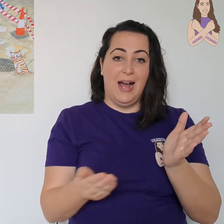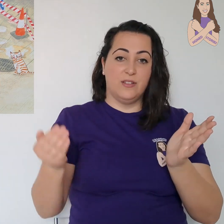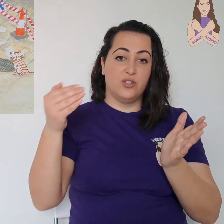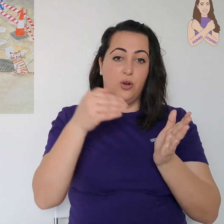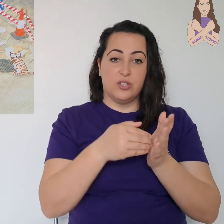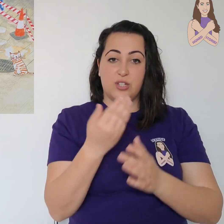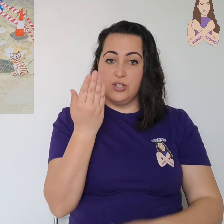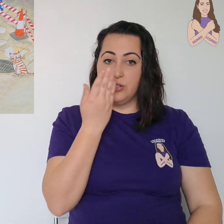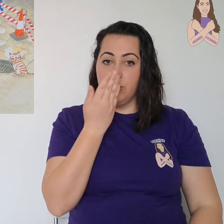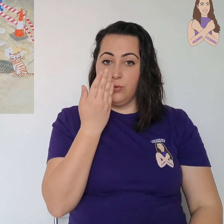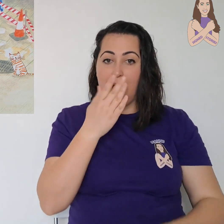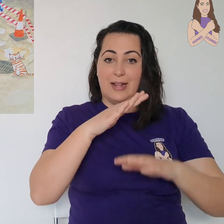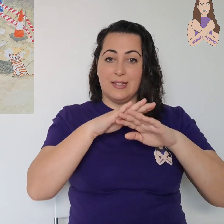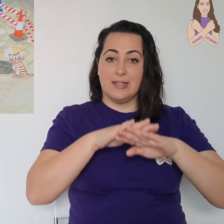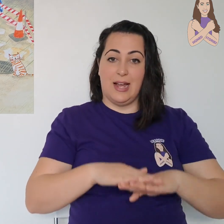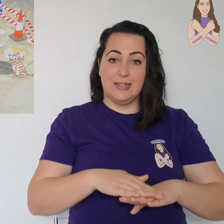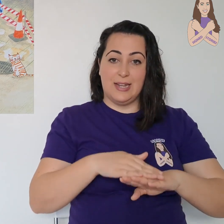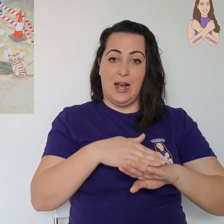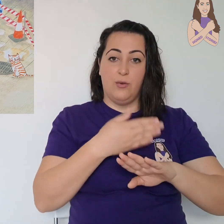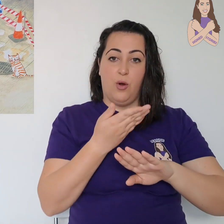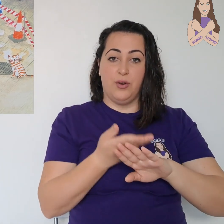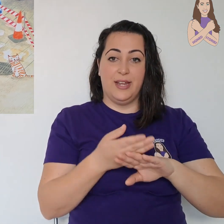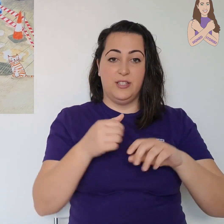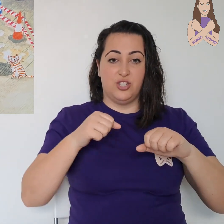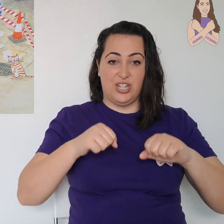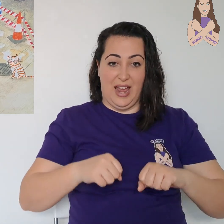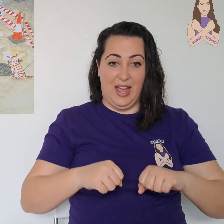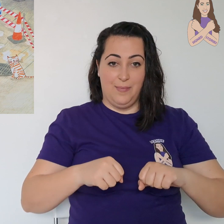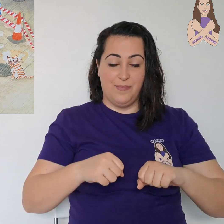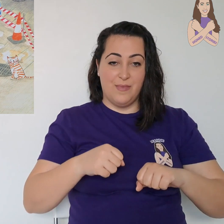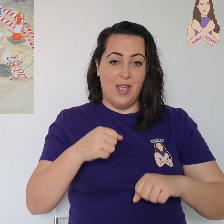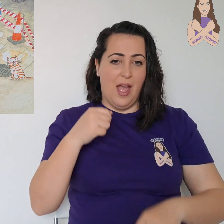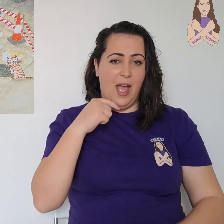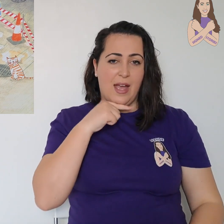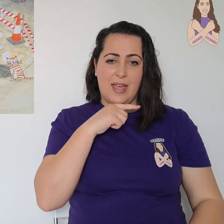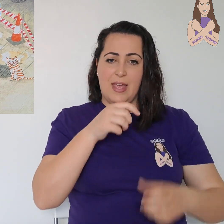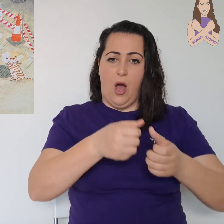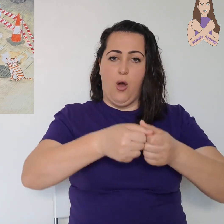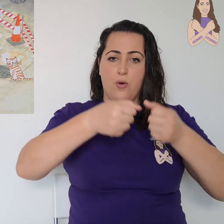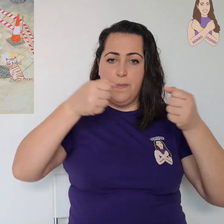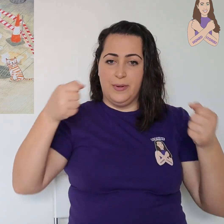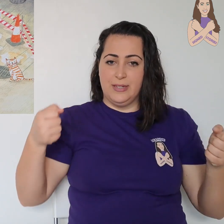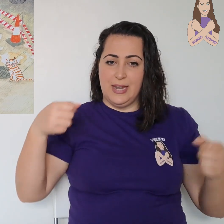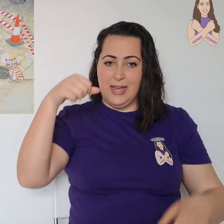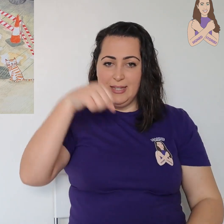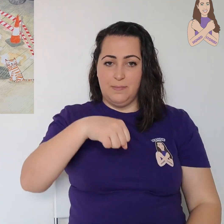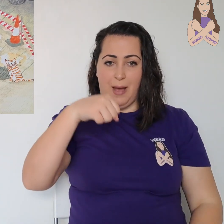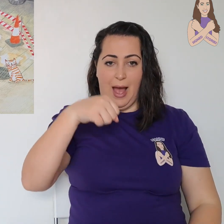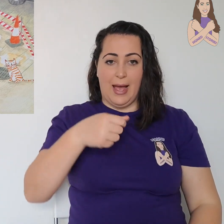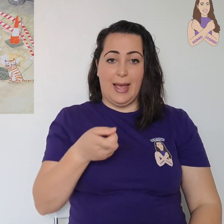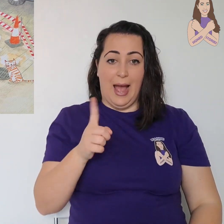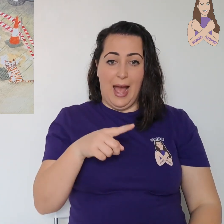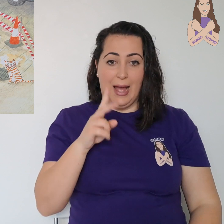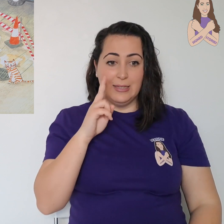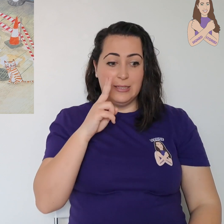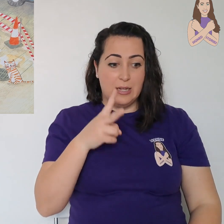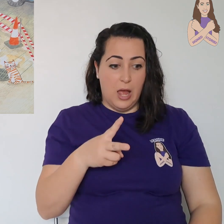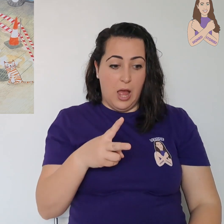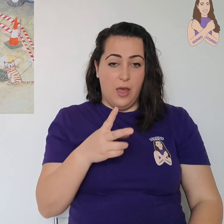Matt got to school and sat down on his chair. He opened his bag and